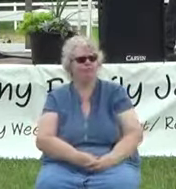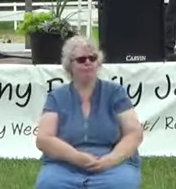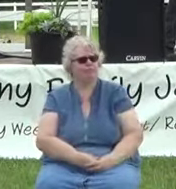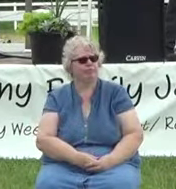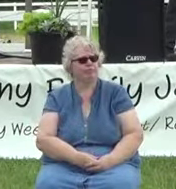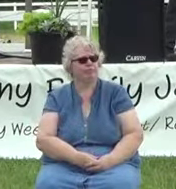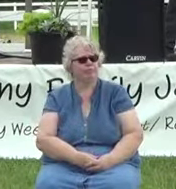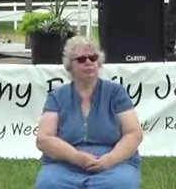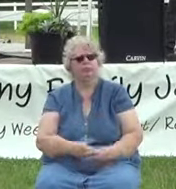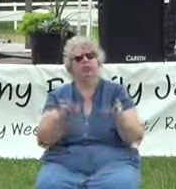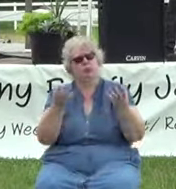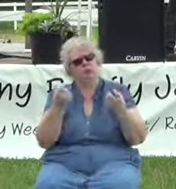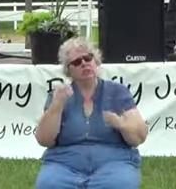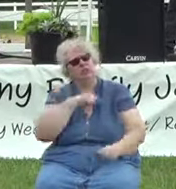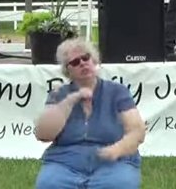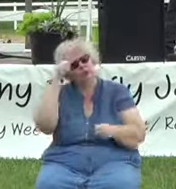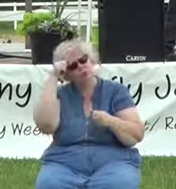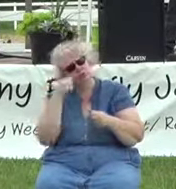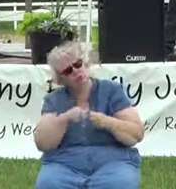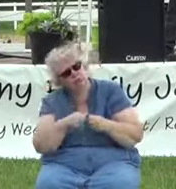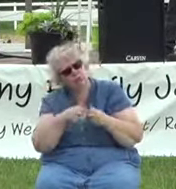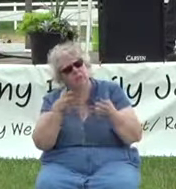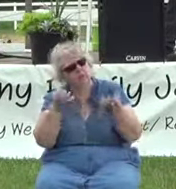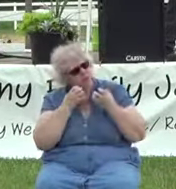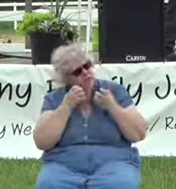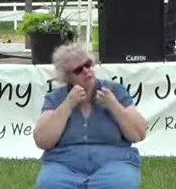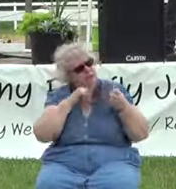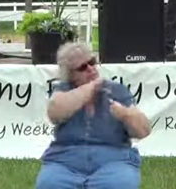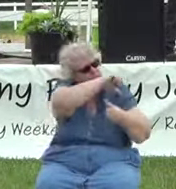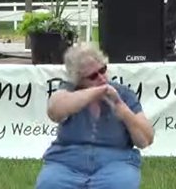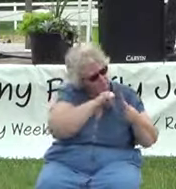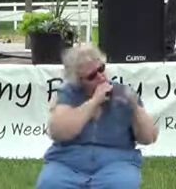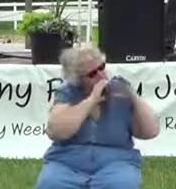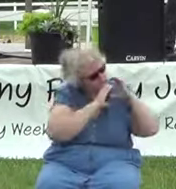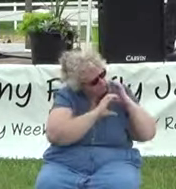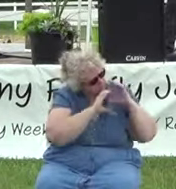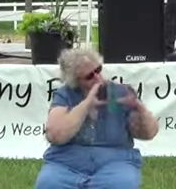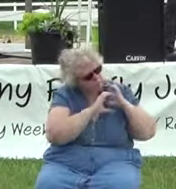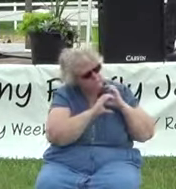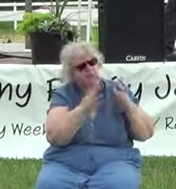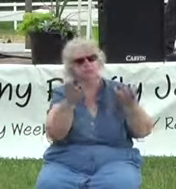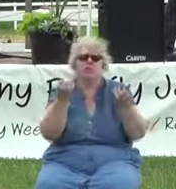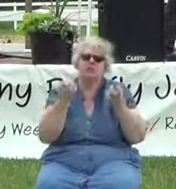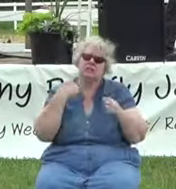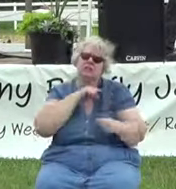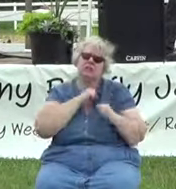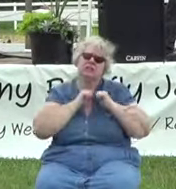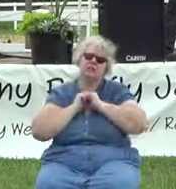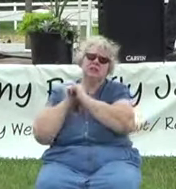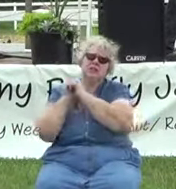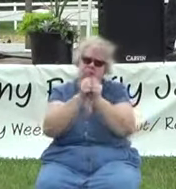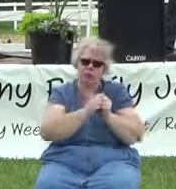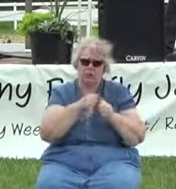He wants us to remember. He wants to commune. He wants us to be together. He wants us to remember Him.